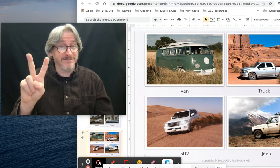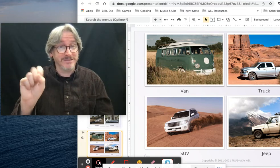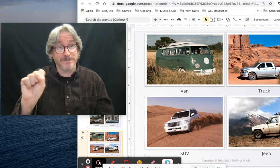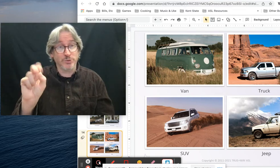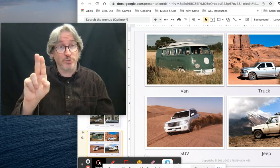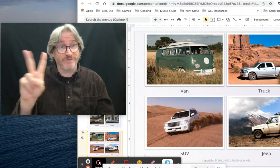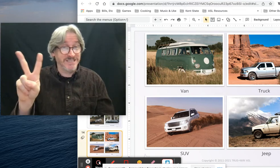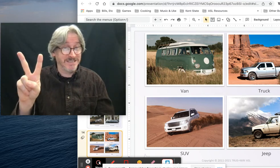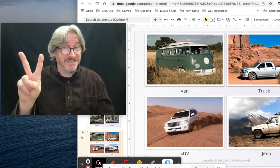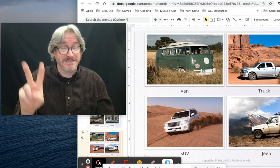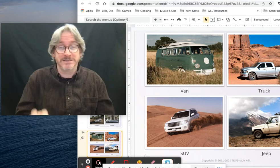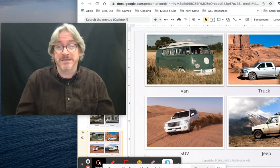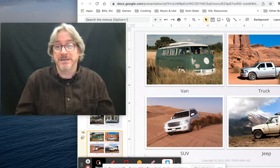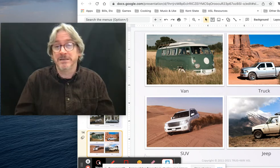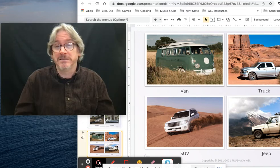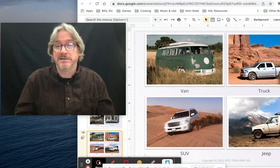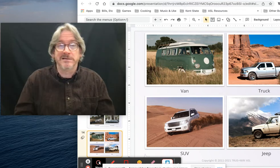SUV.